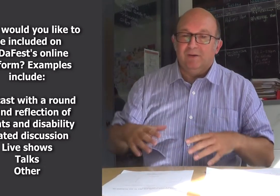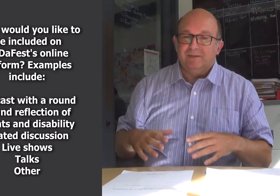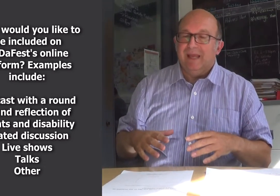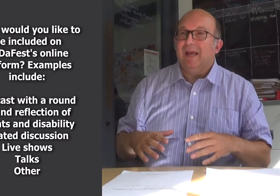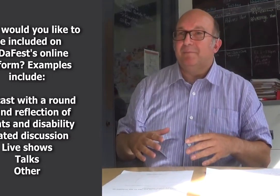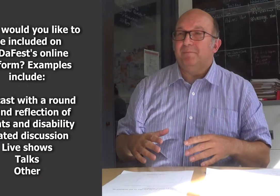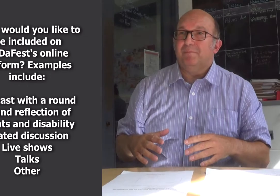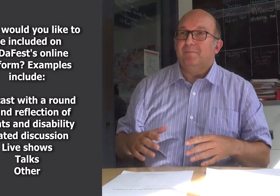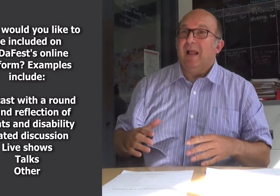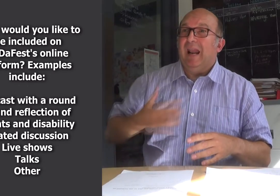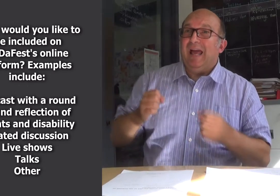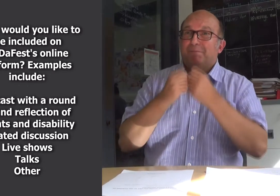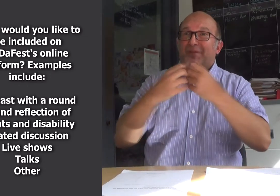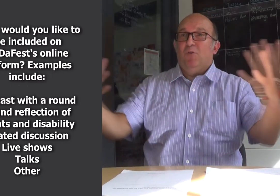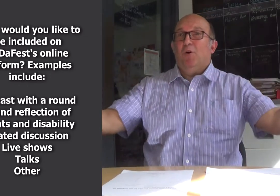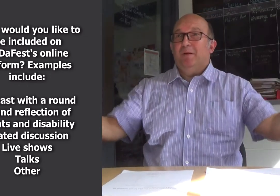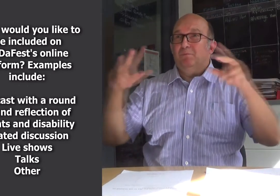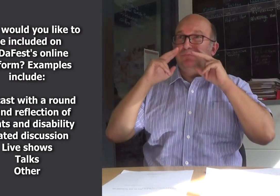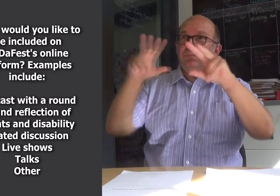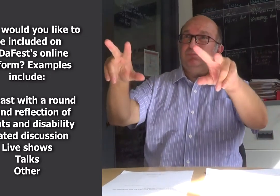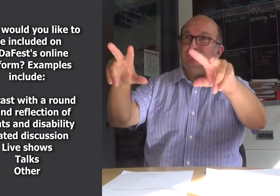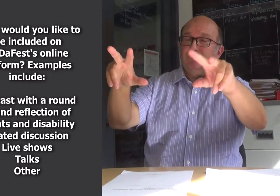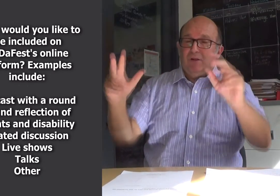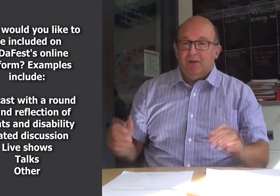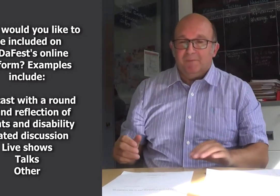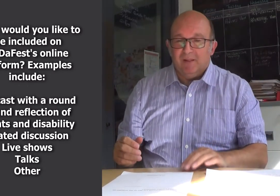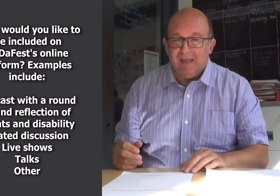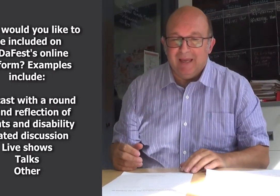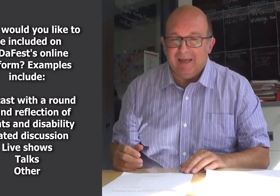Or you want live performance,